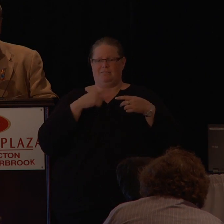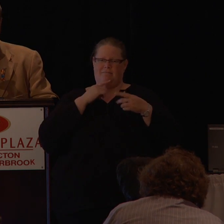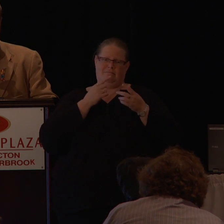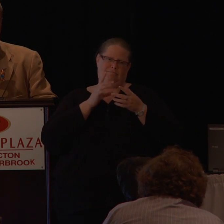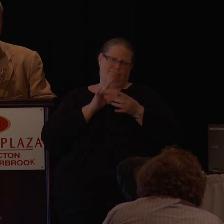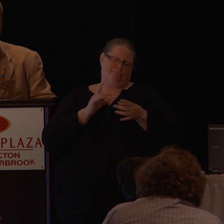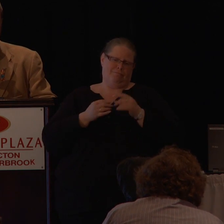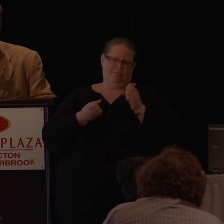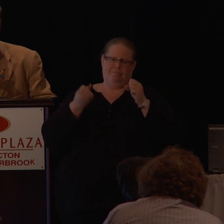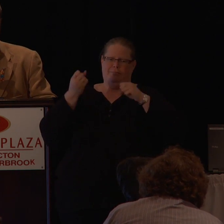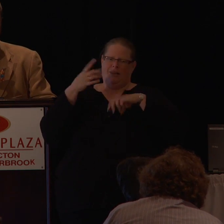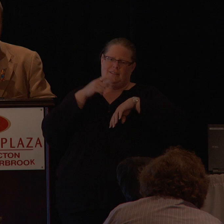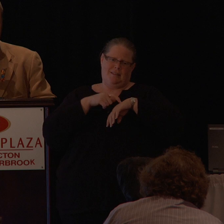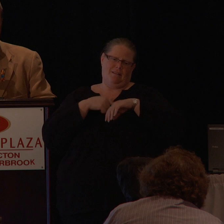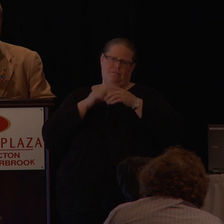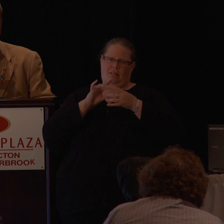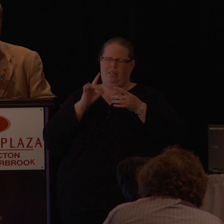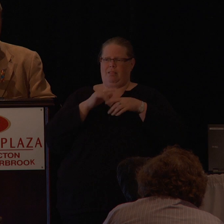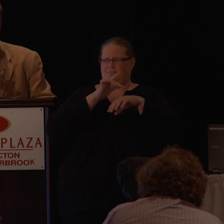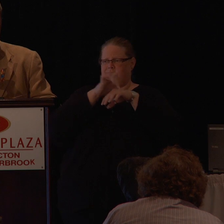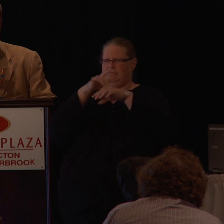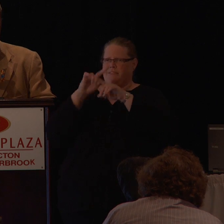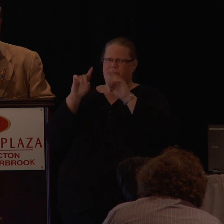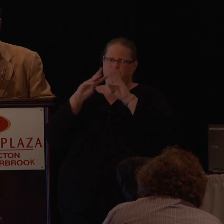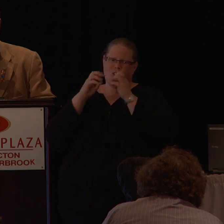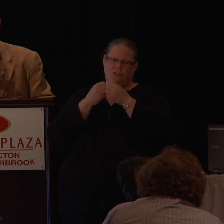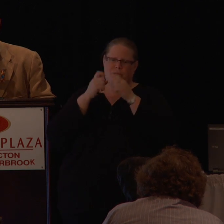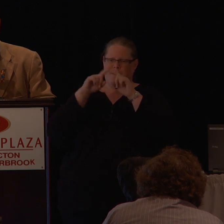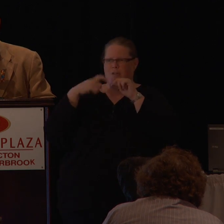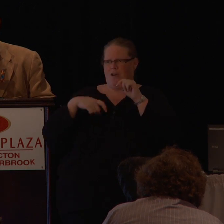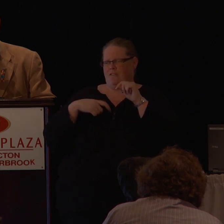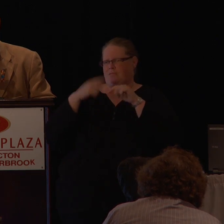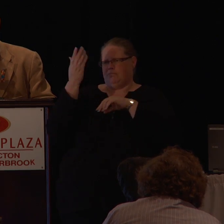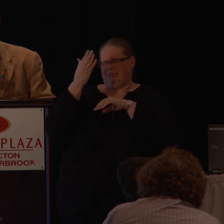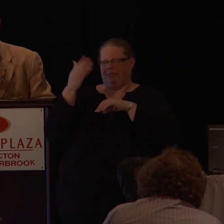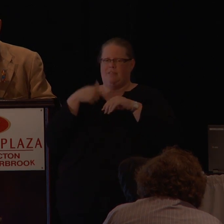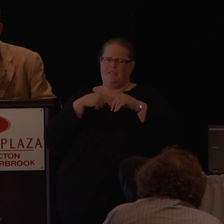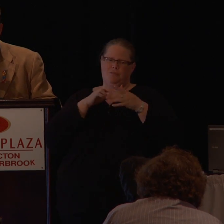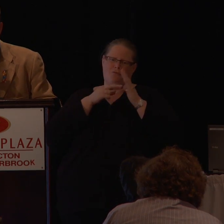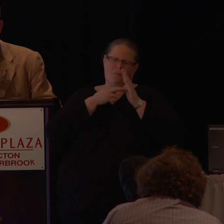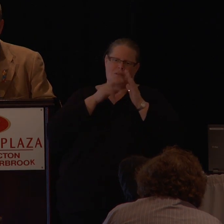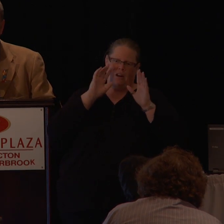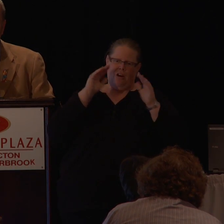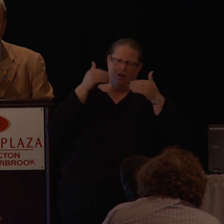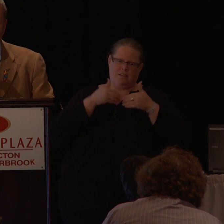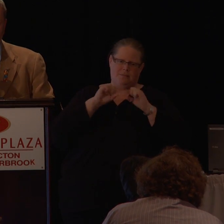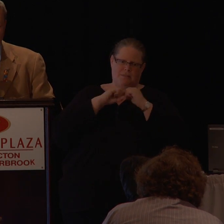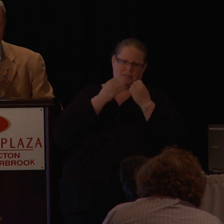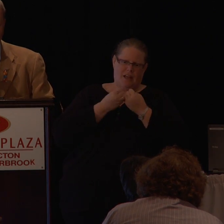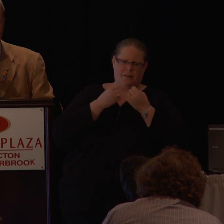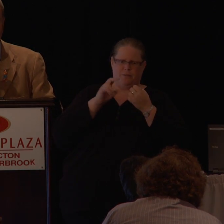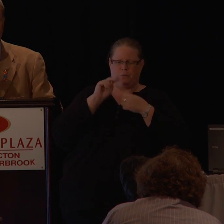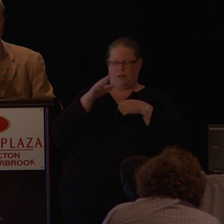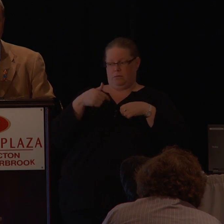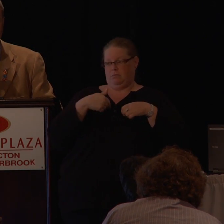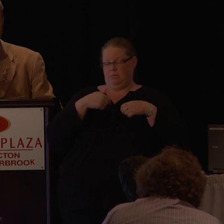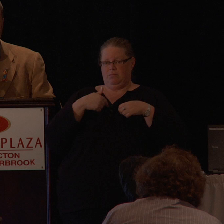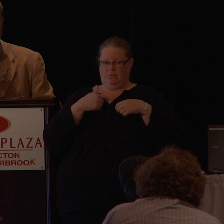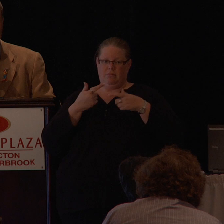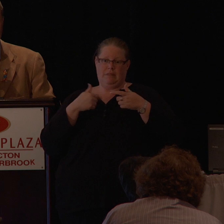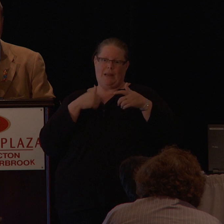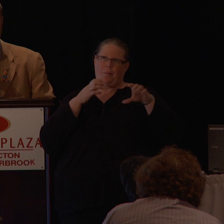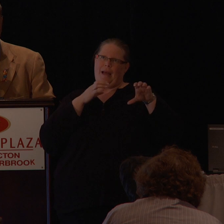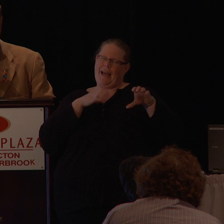in a variety of forums on behalf of the Autism Society of New Brunswick, of which I am actually, again, the